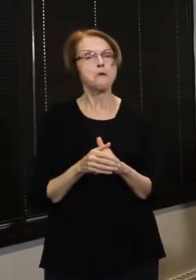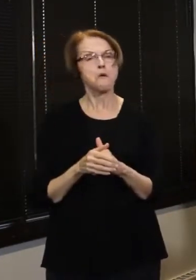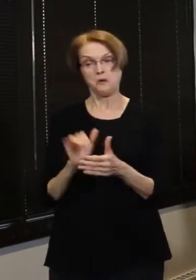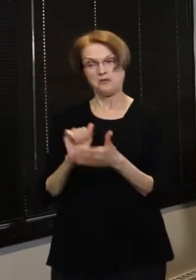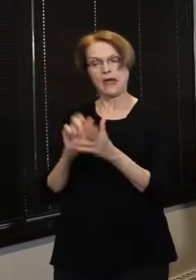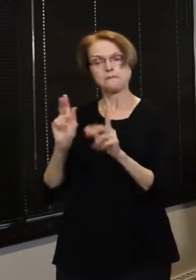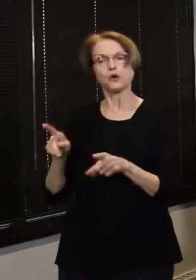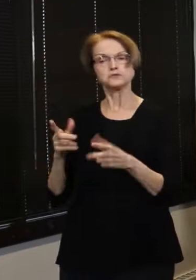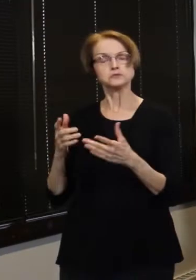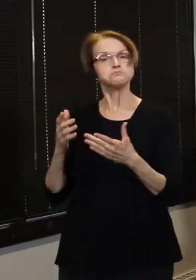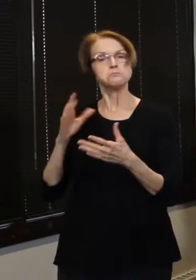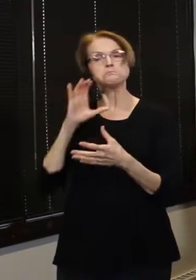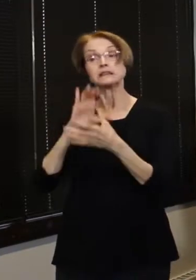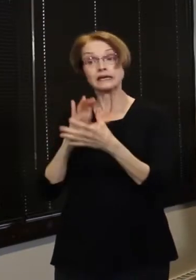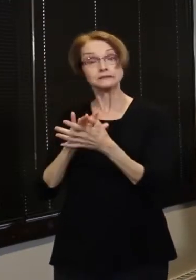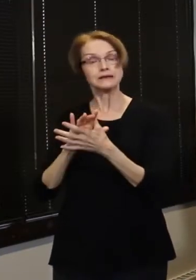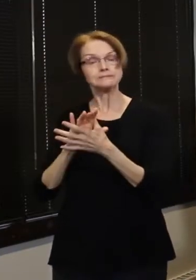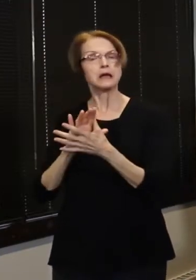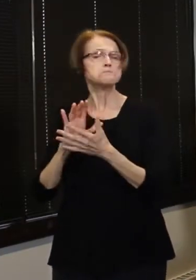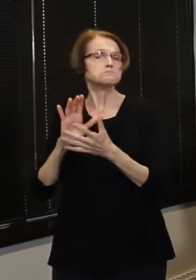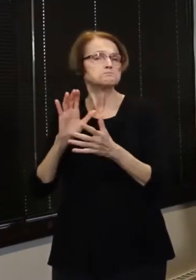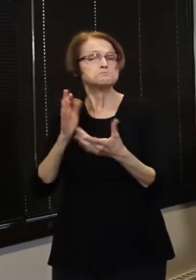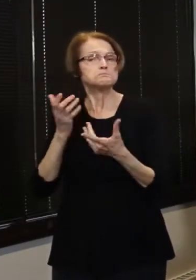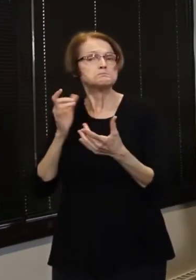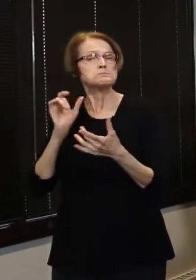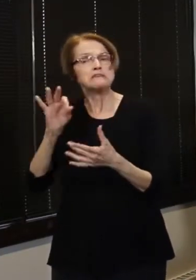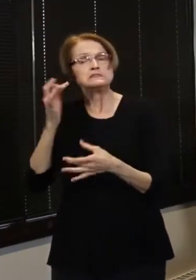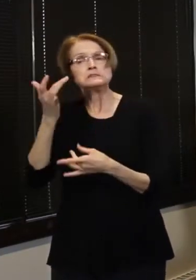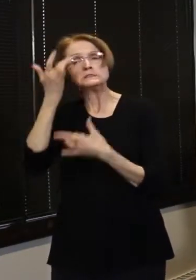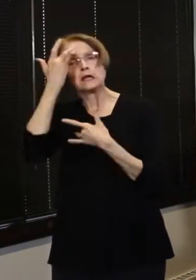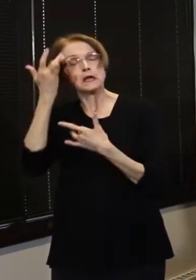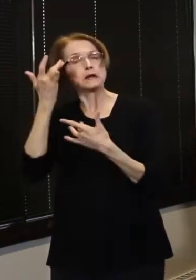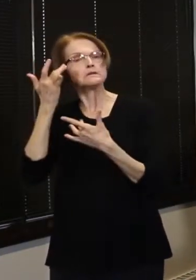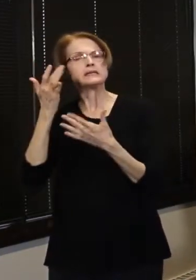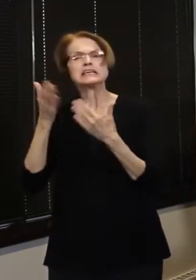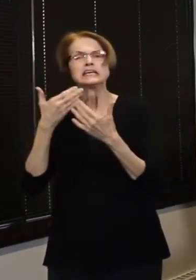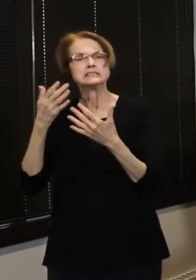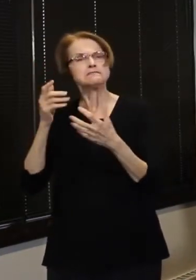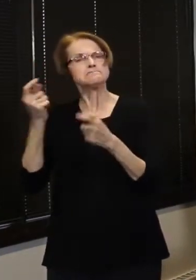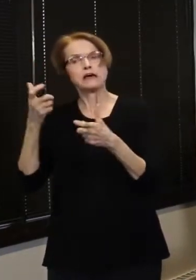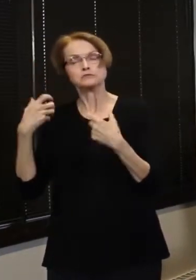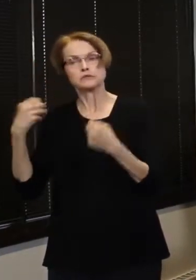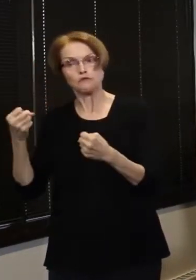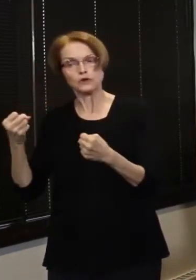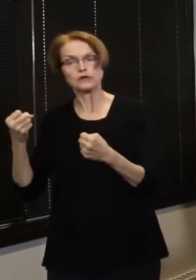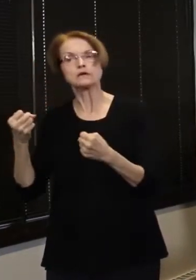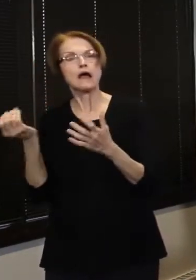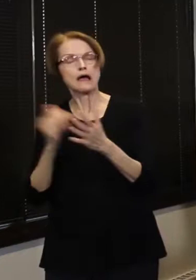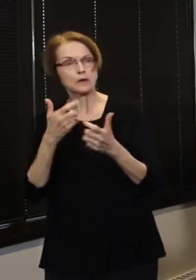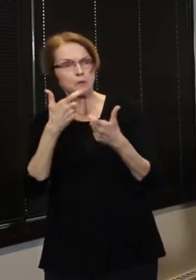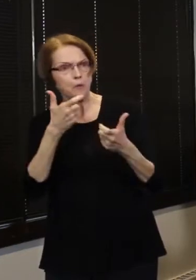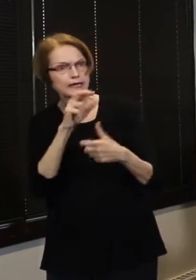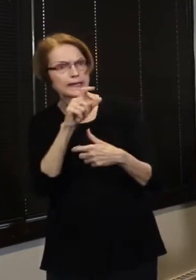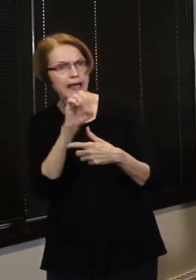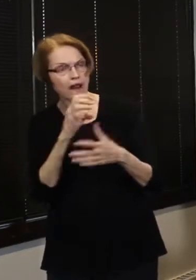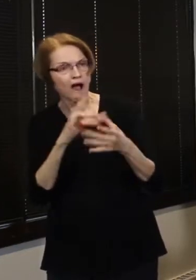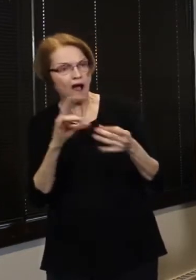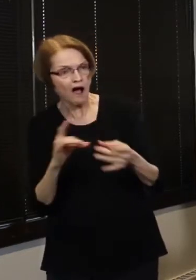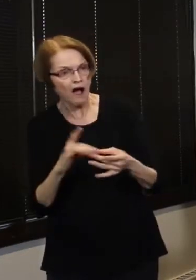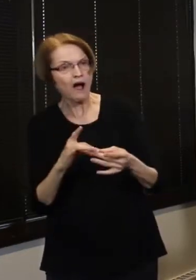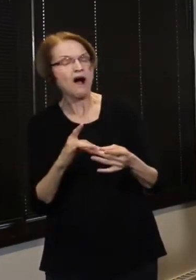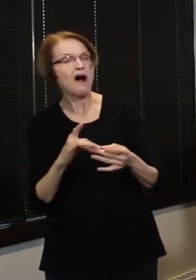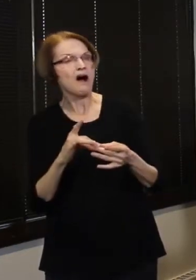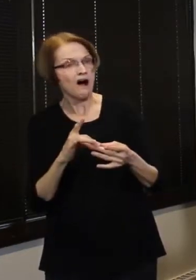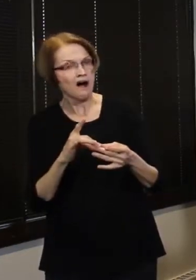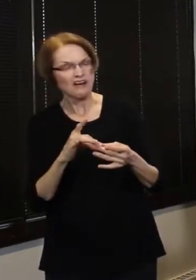this virus, please have them go and listen to Natalie, who will tell you firsthand what this virus does to individuals and